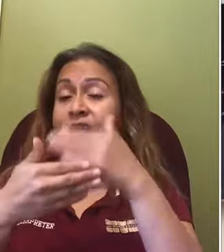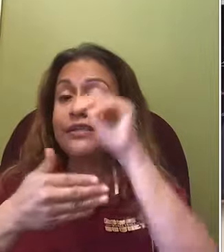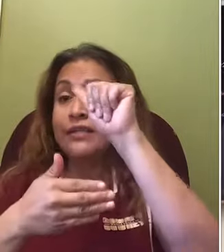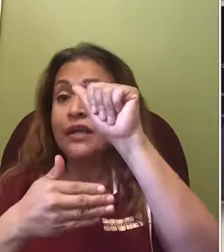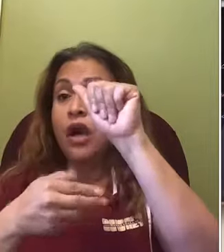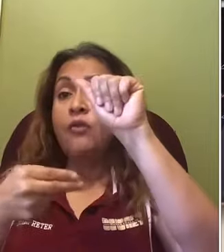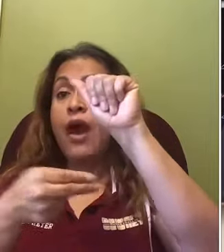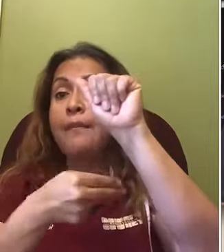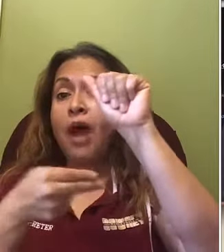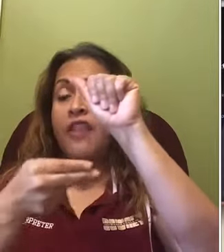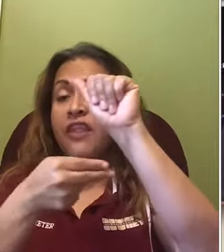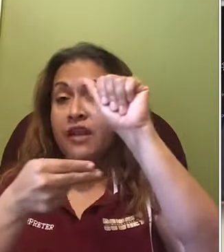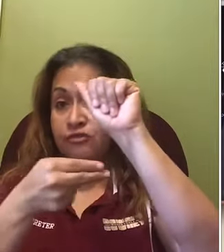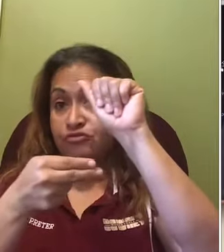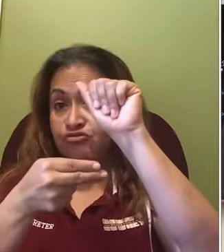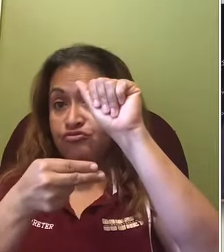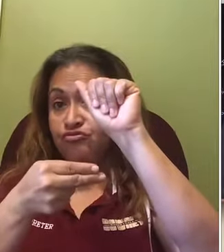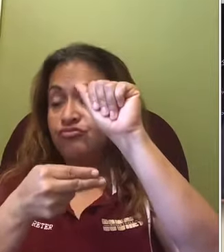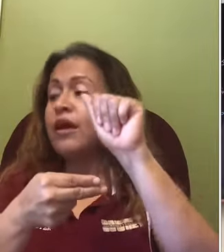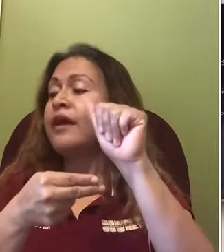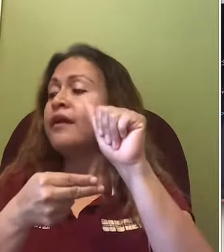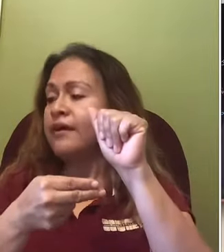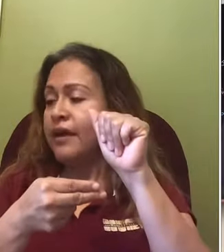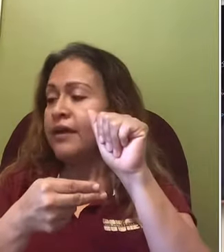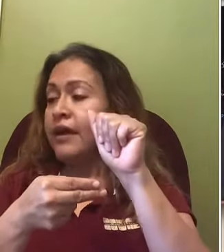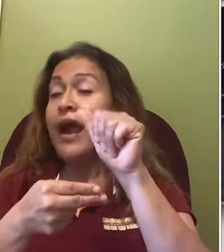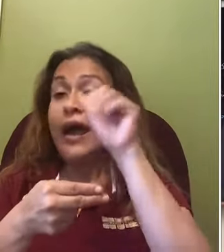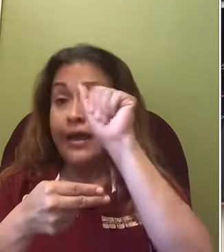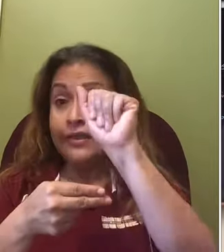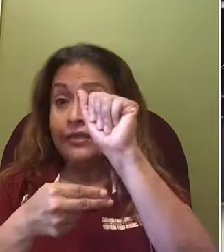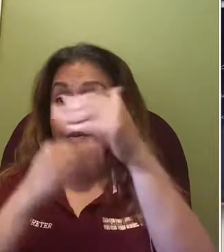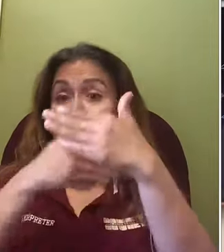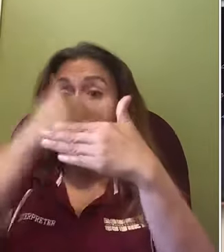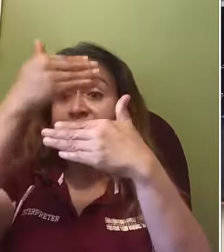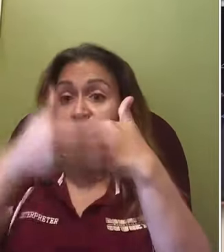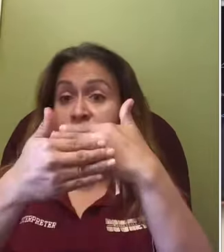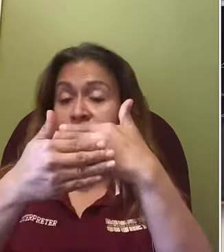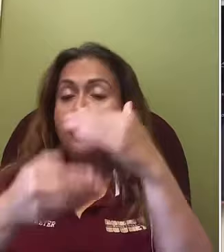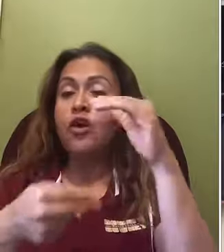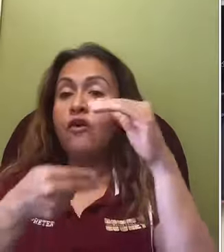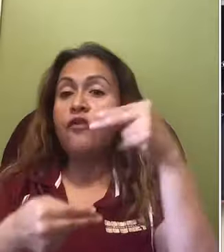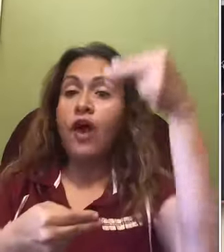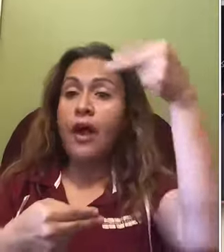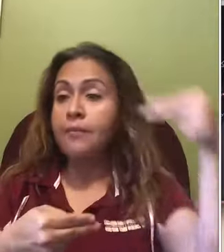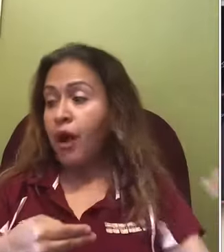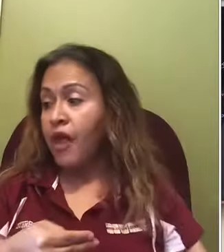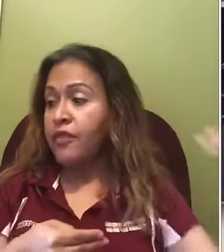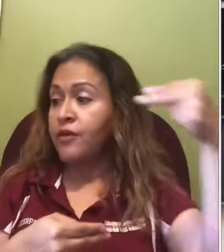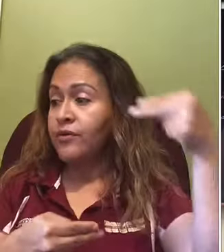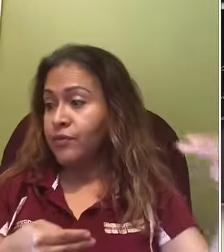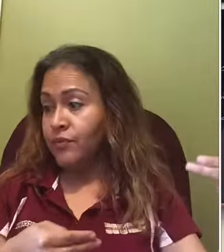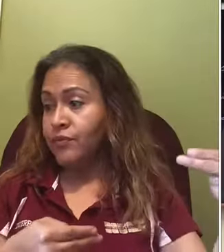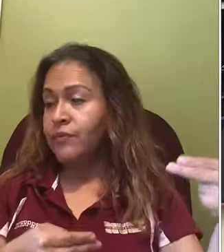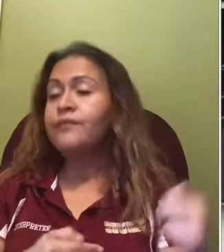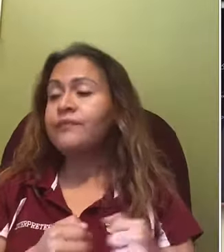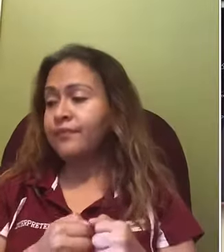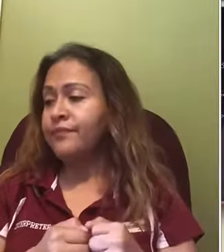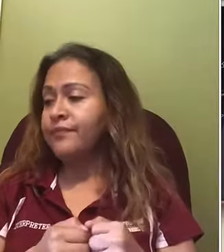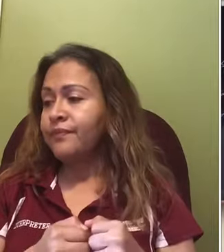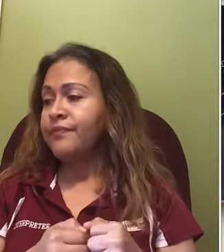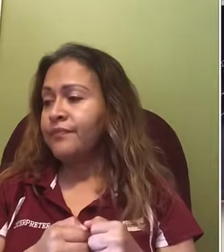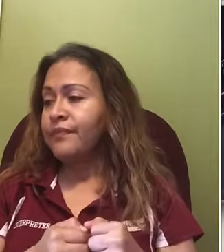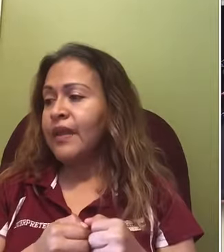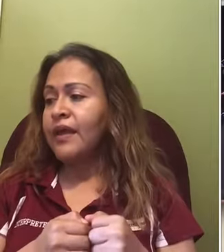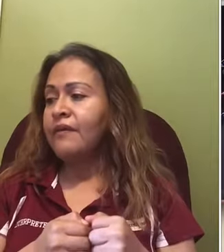hypotenuse. So if we're looking at the 30-degree angle, it's the adjacent. This right over here is adjacent. It's right next to it. It's not the hypotenuse. It's